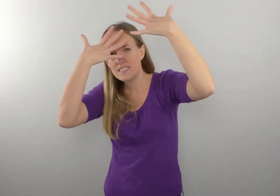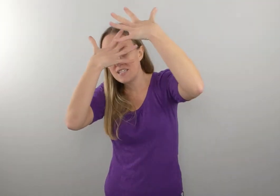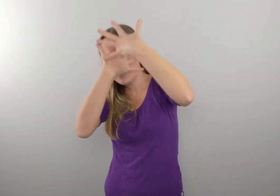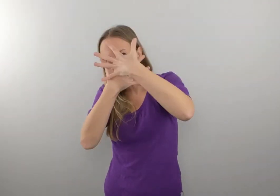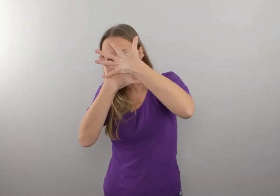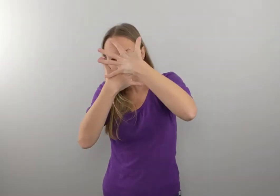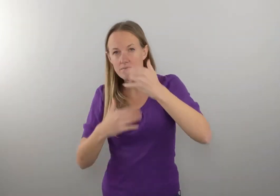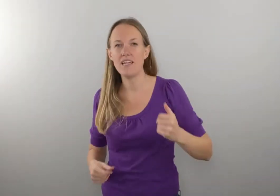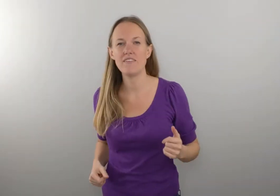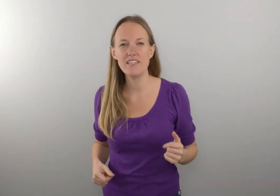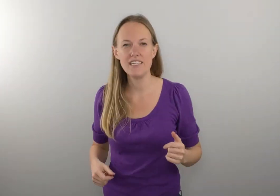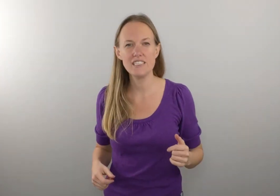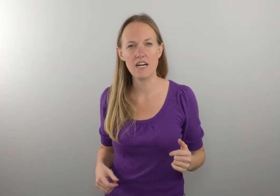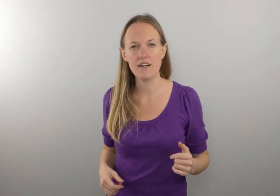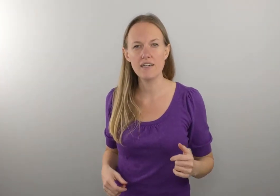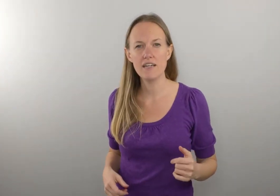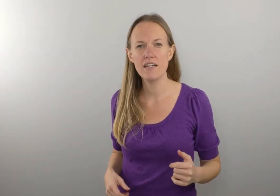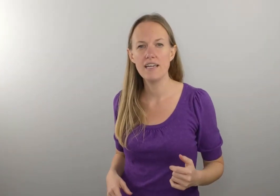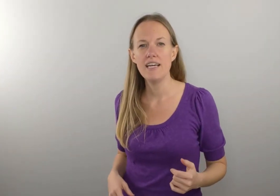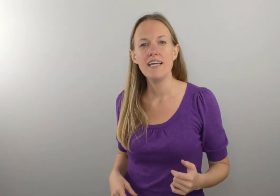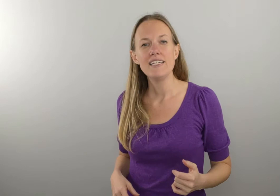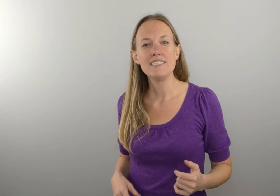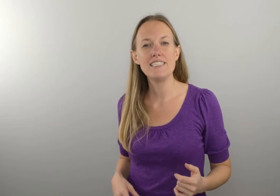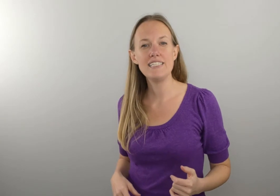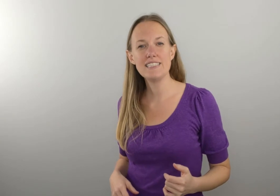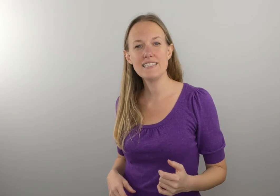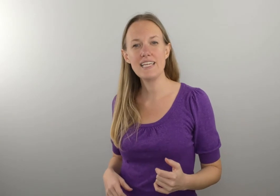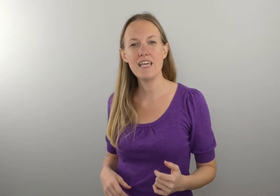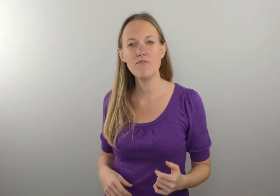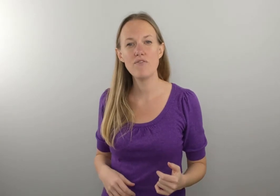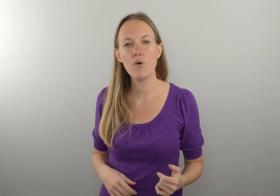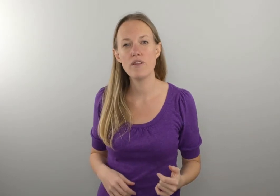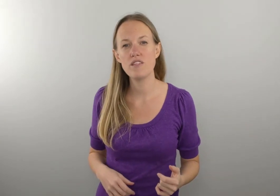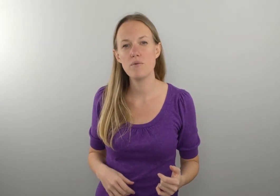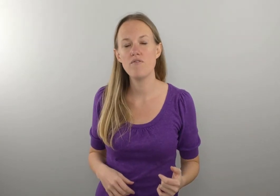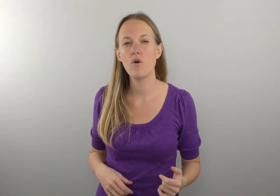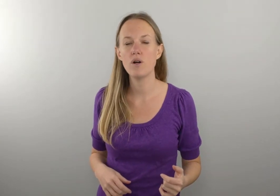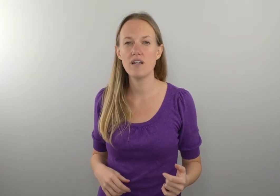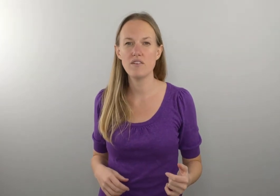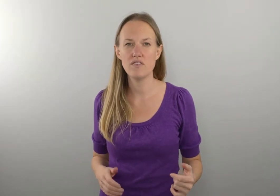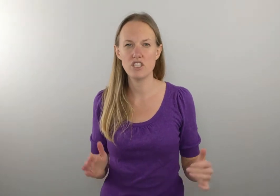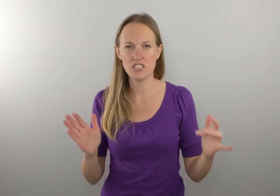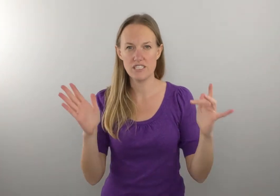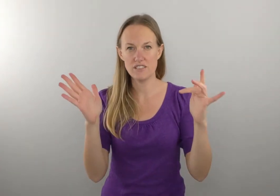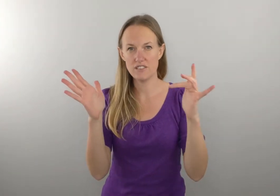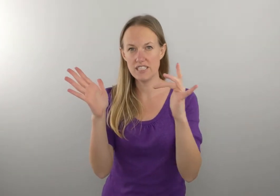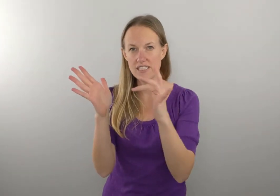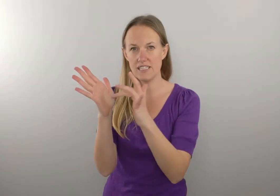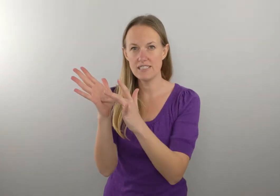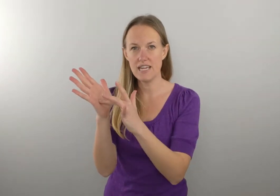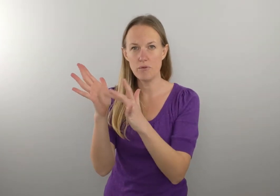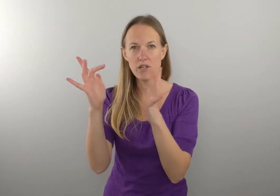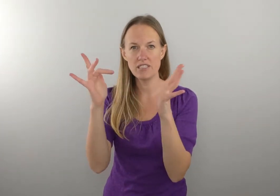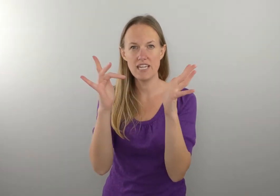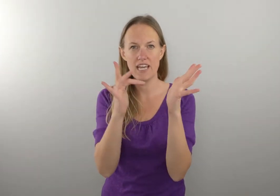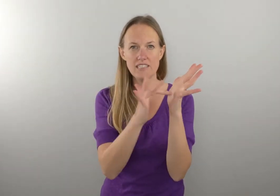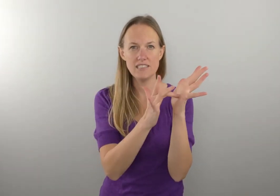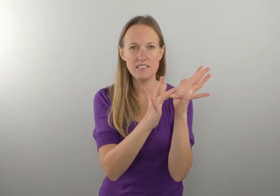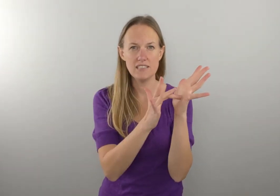sin made everything dark, Jesus came forth to be born of a virgin. So Jesus, nail-pierced hands,